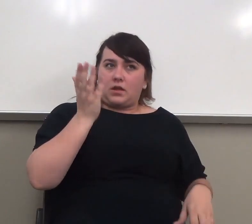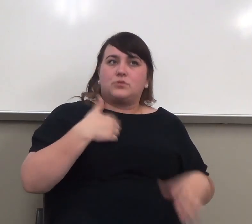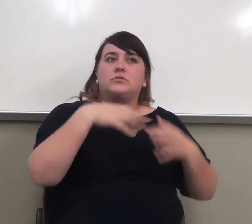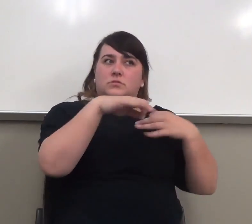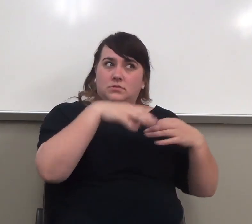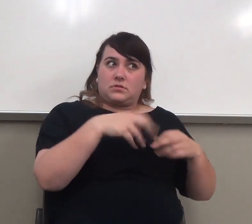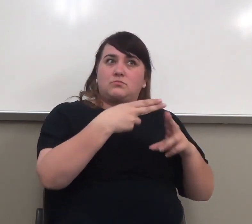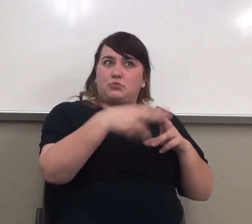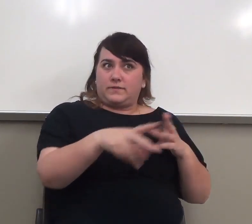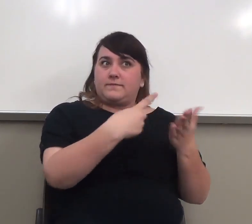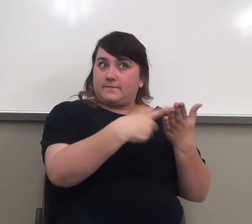that is my